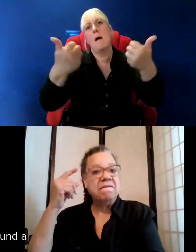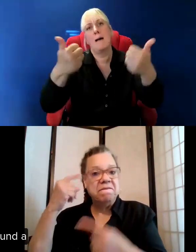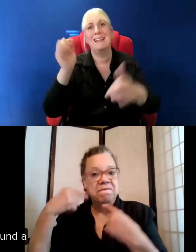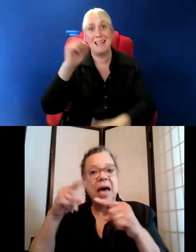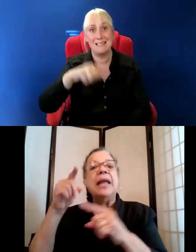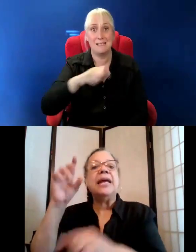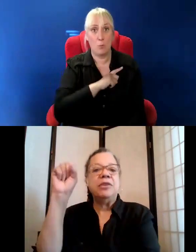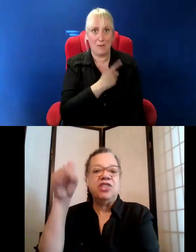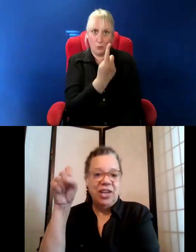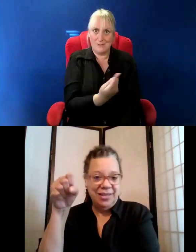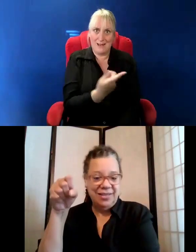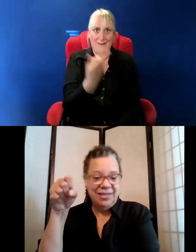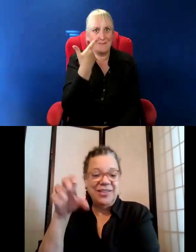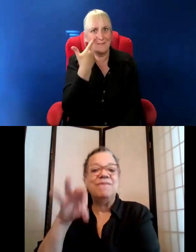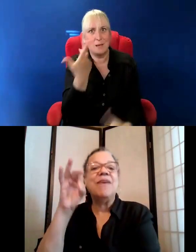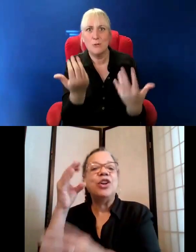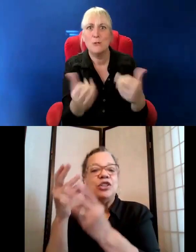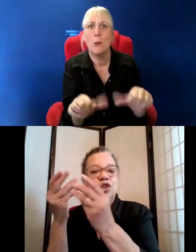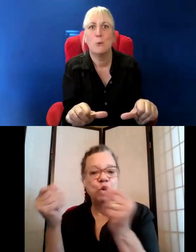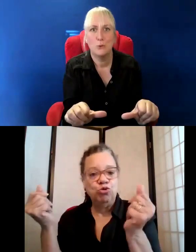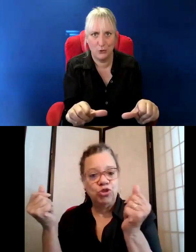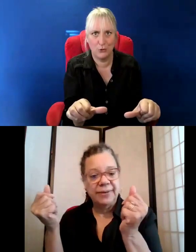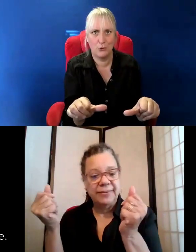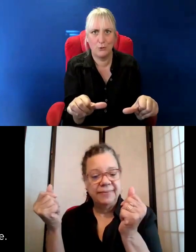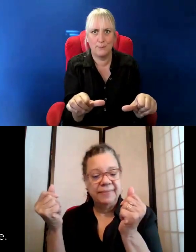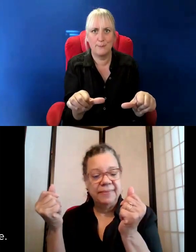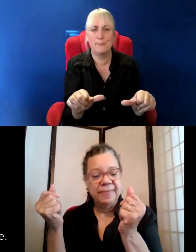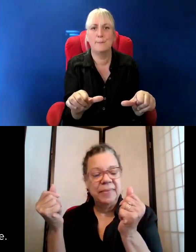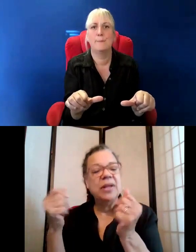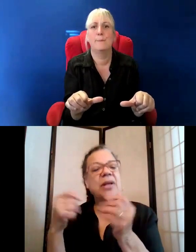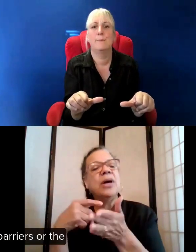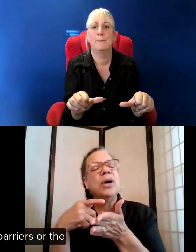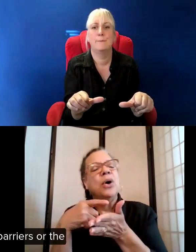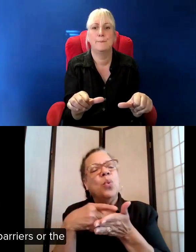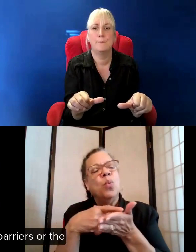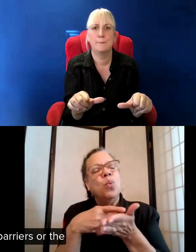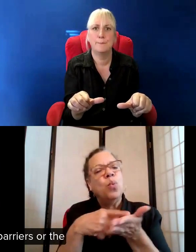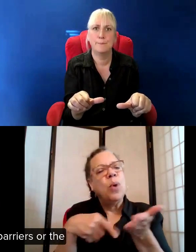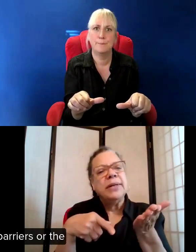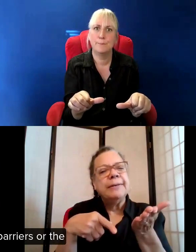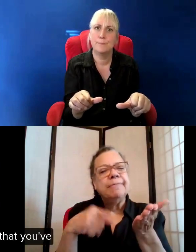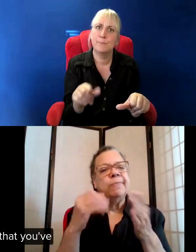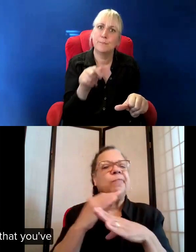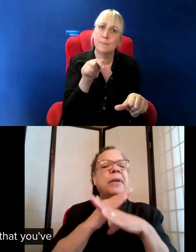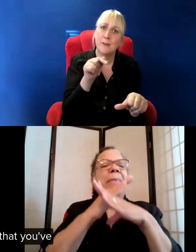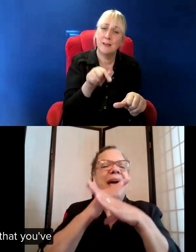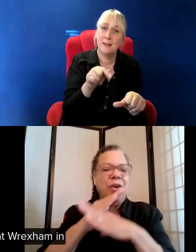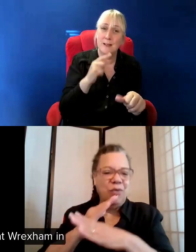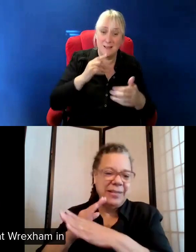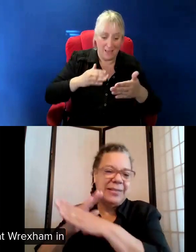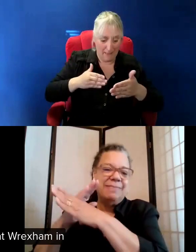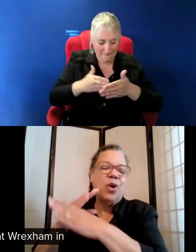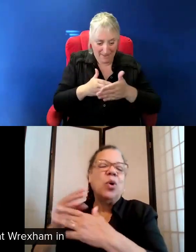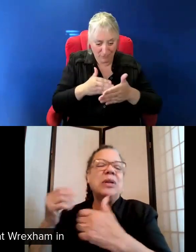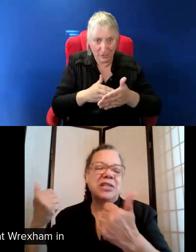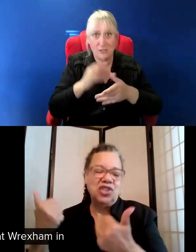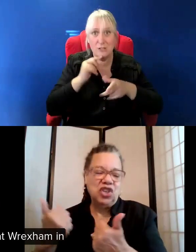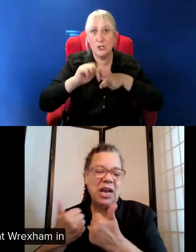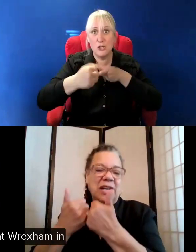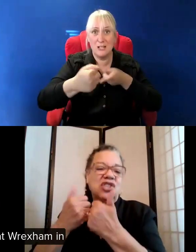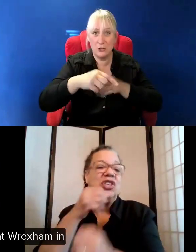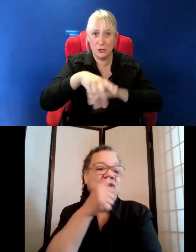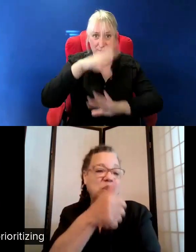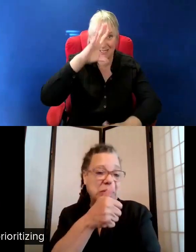found a solution. What are the barriers or the challenges that you've experienced